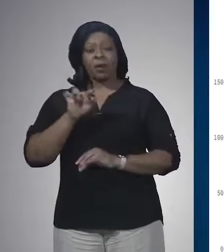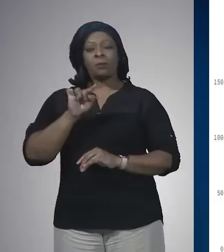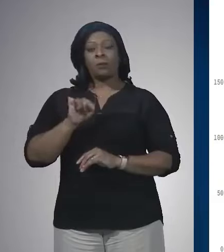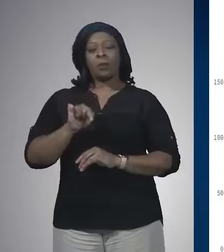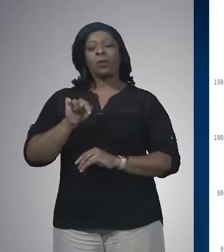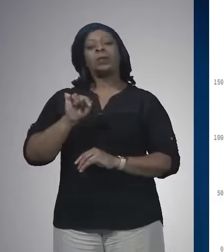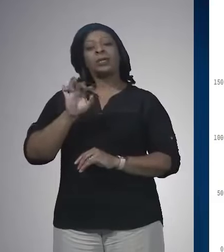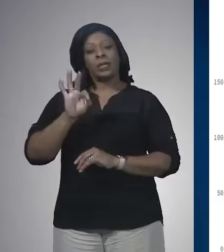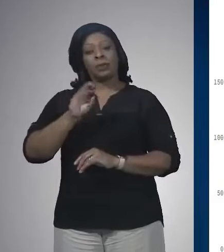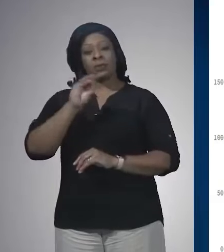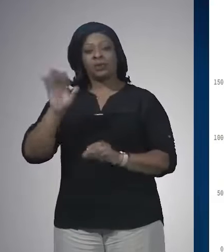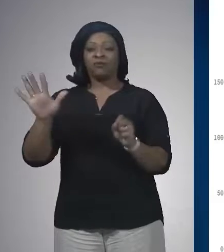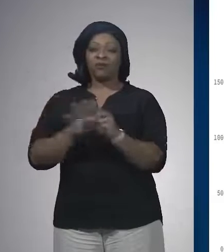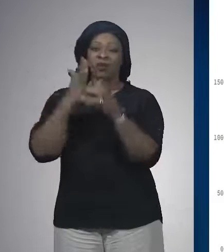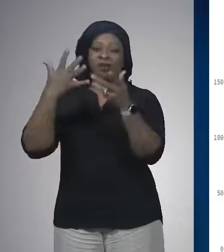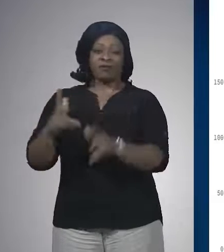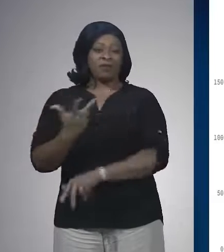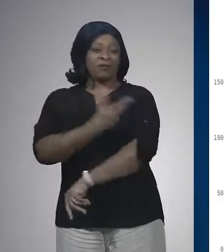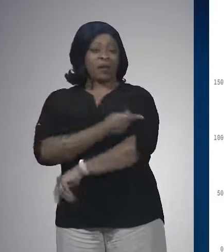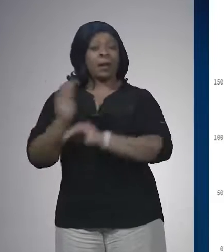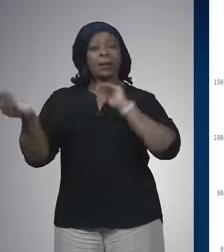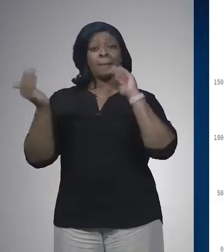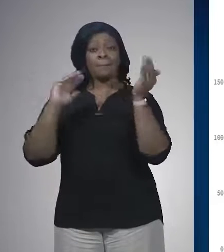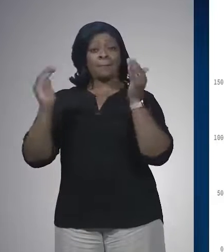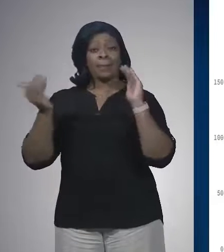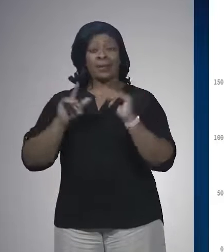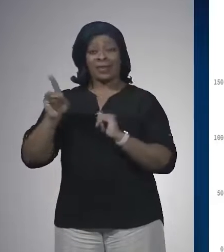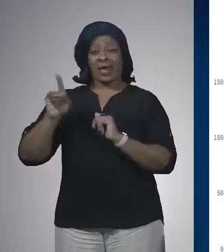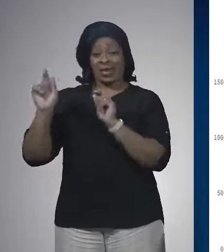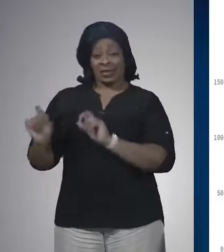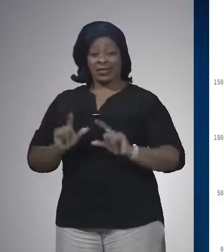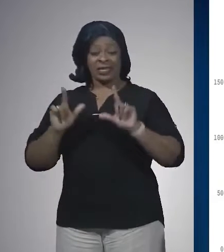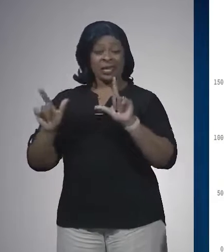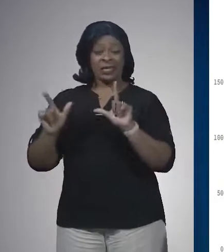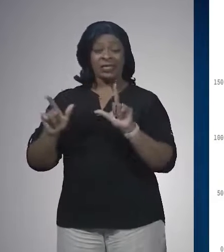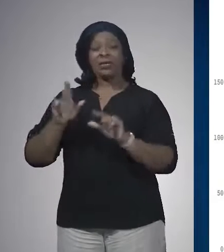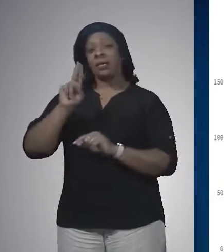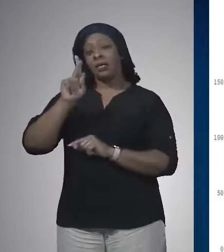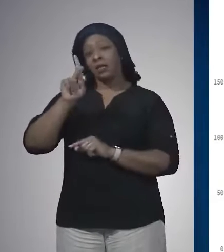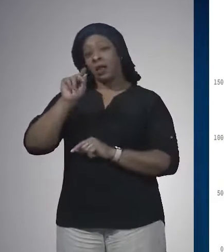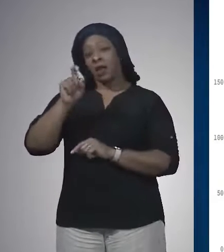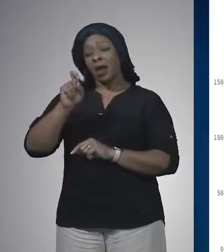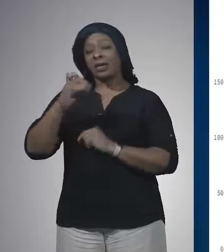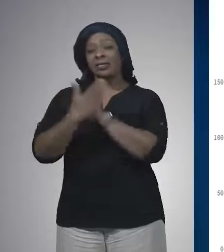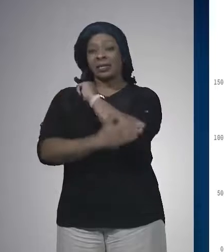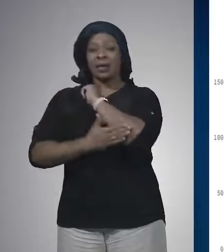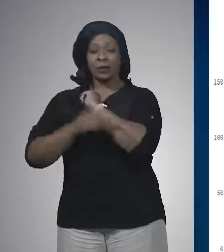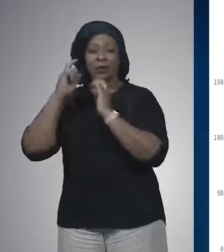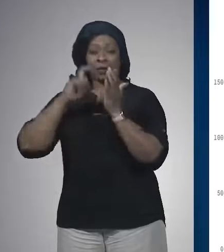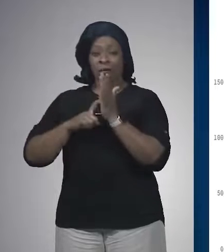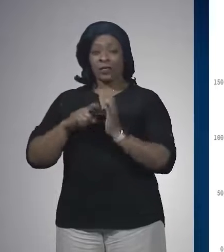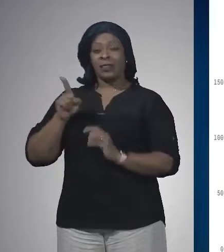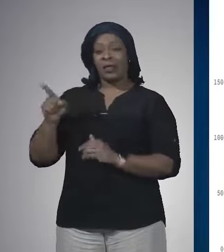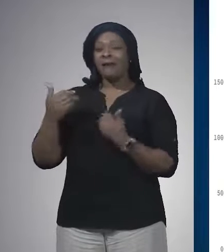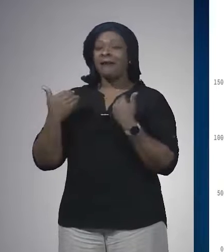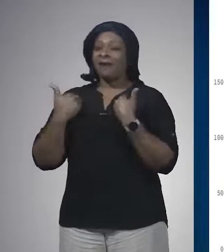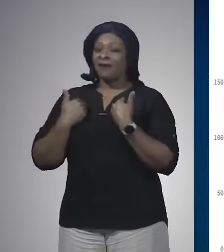45.9% fully vaccinated. In comparison, on this slide for Knox County, you can see Knox County